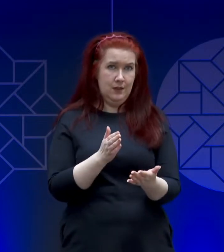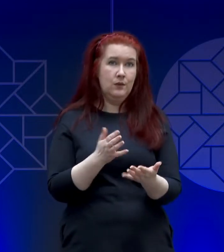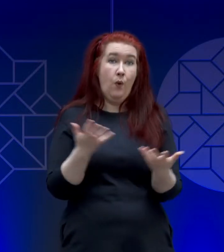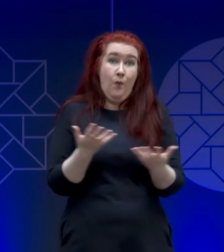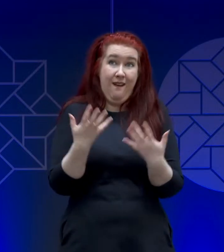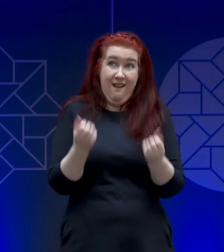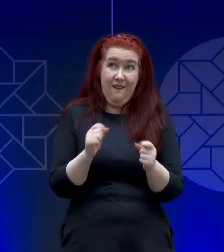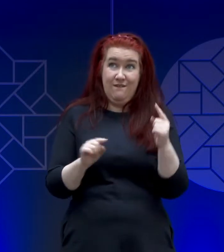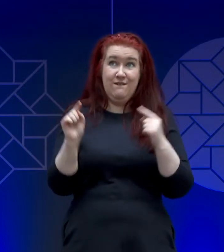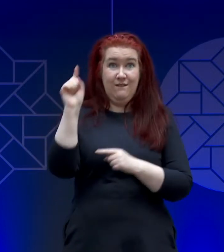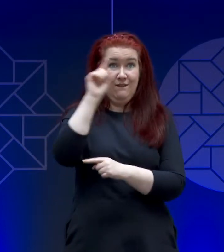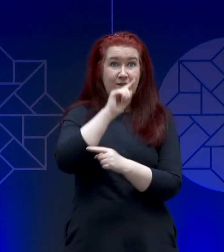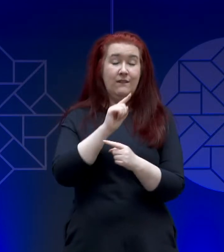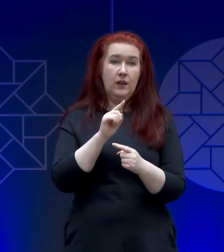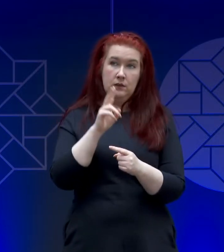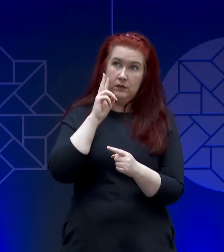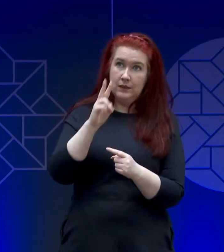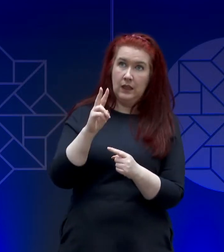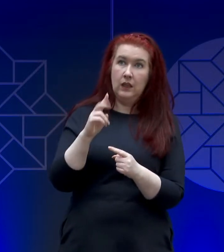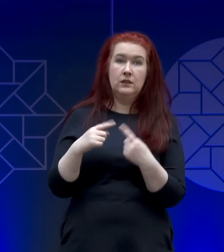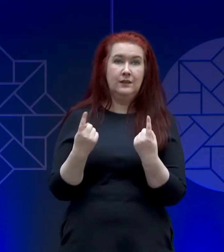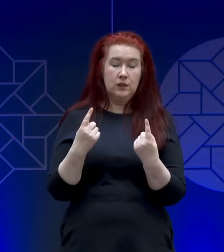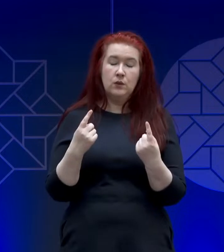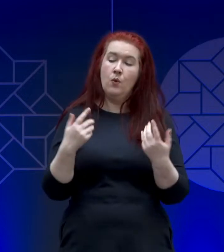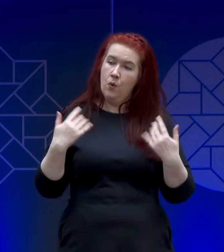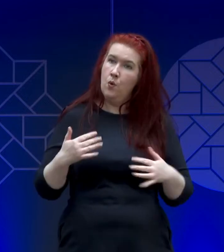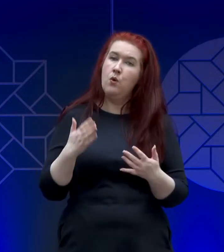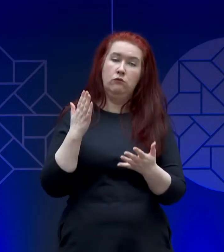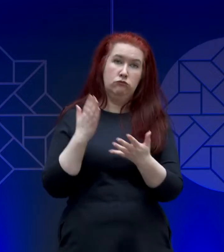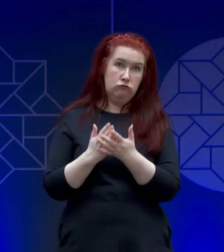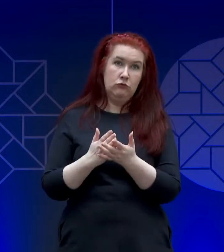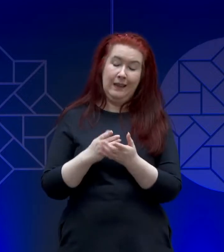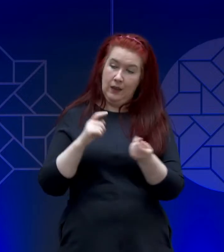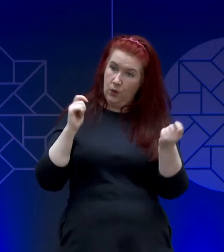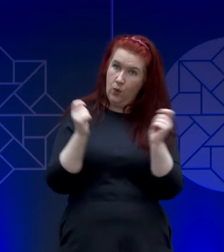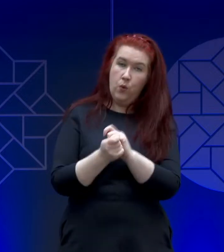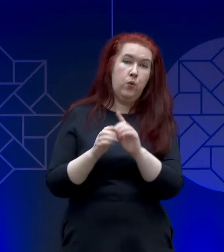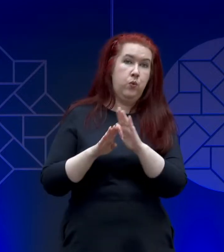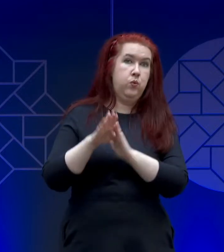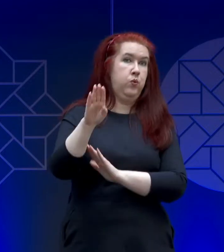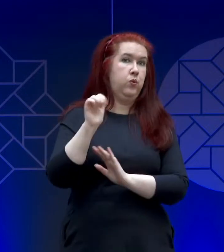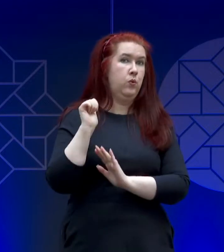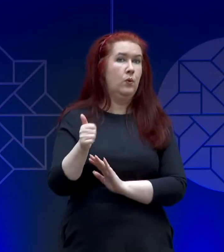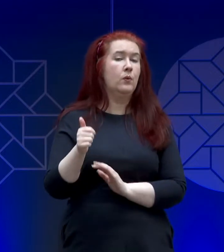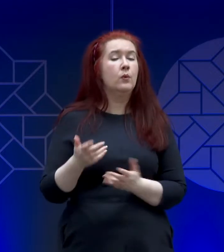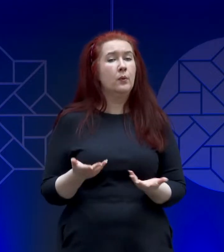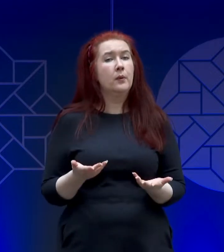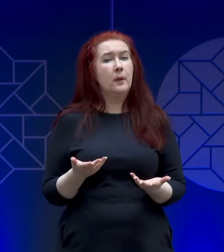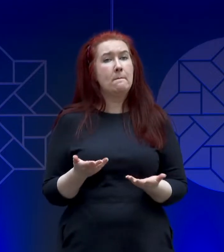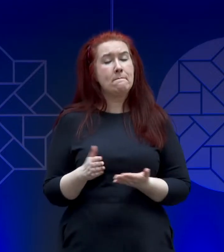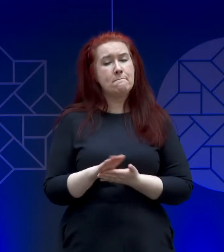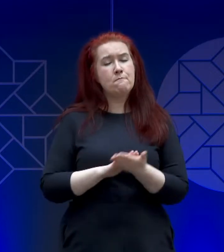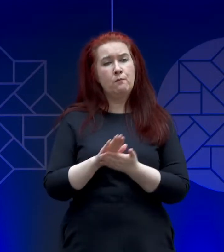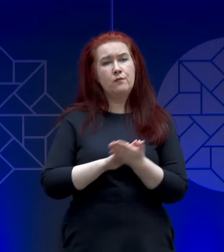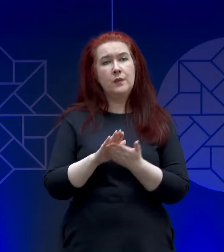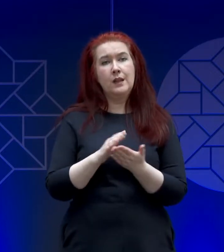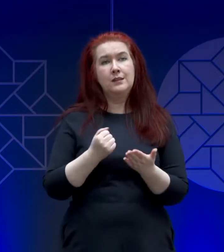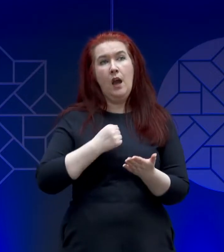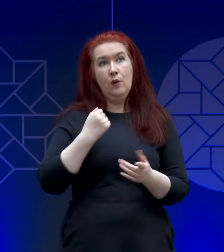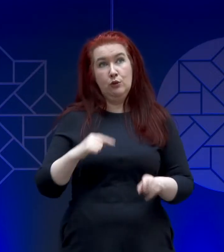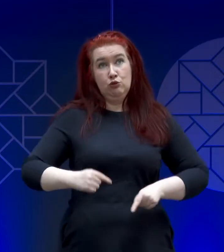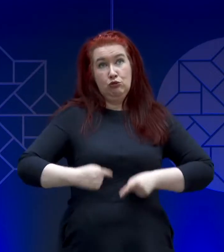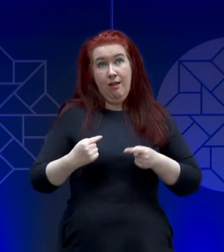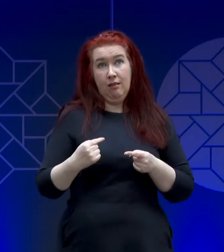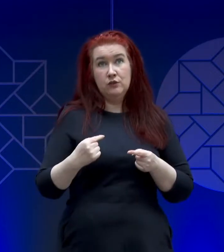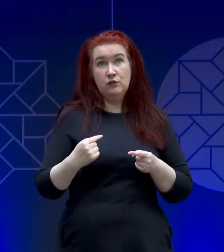that applies has been utterly and completely transformational. So therefore, the challenge that